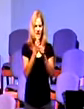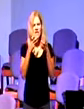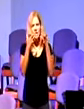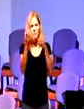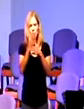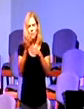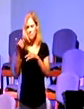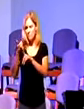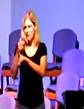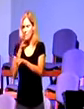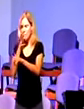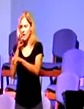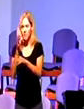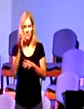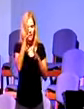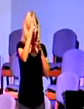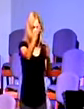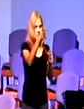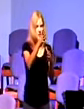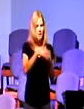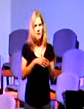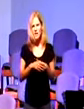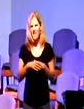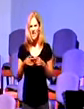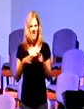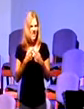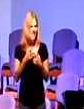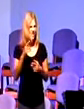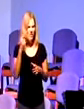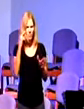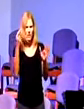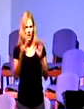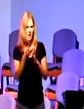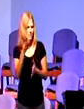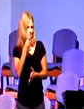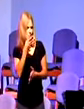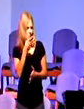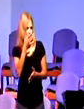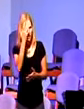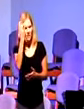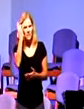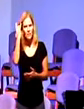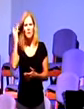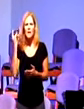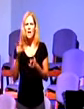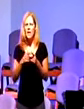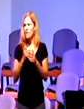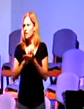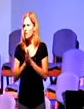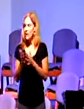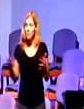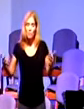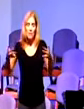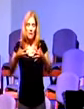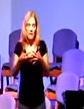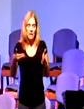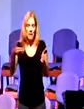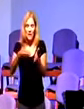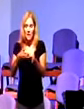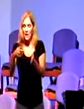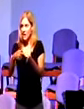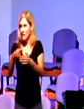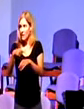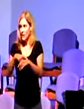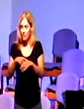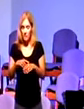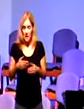her and my grandparents, and eventually, I just couldn't even recognize her. And on top of all of that, my mom got pregnant again, and this time